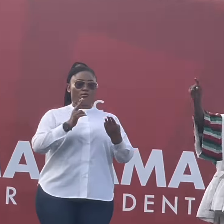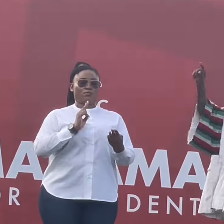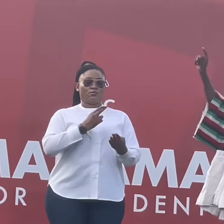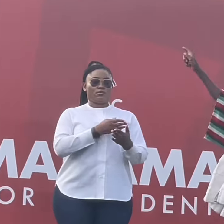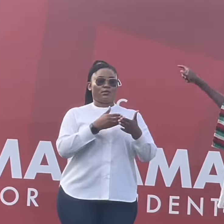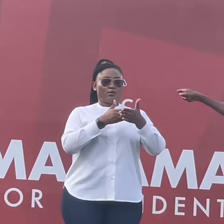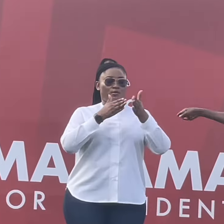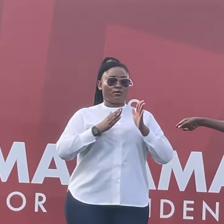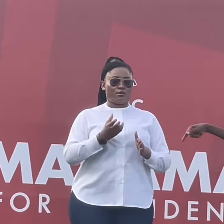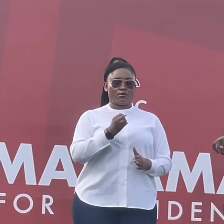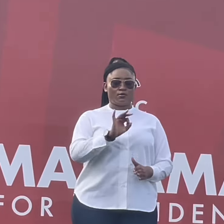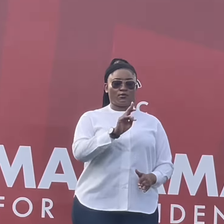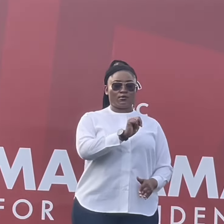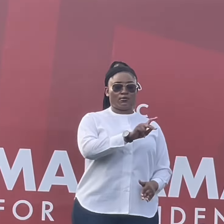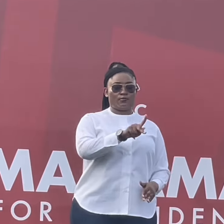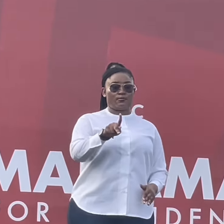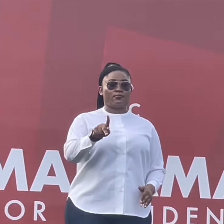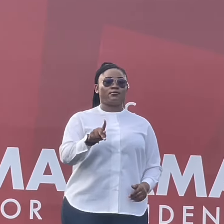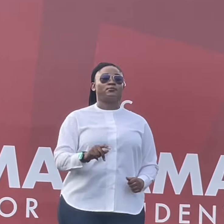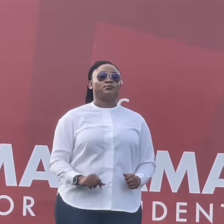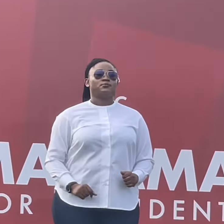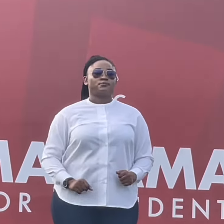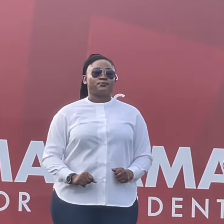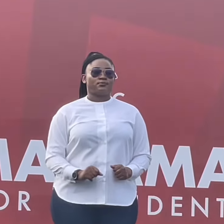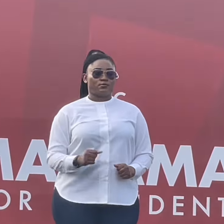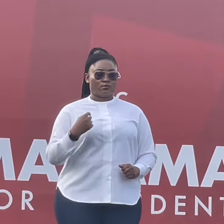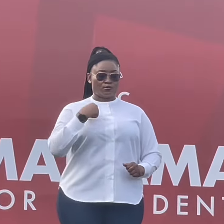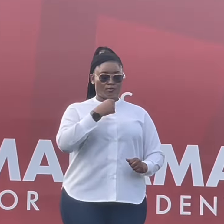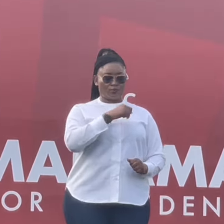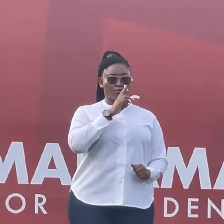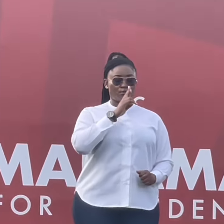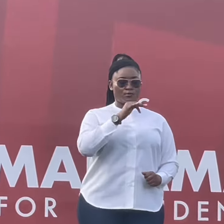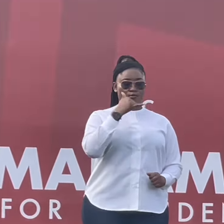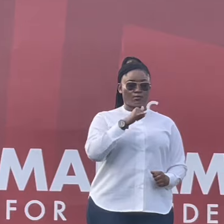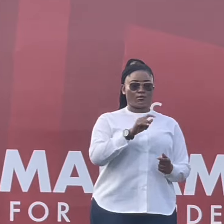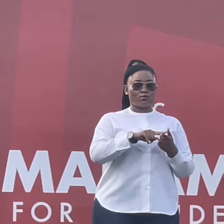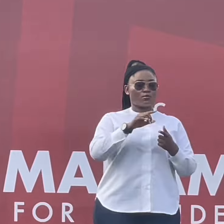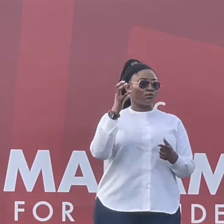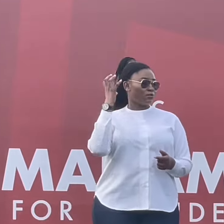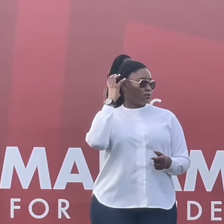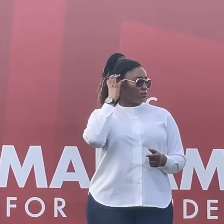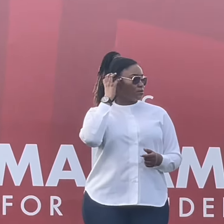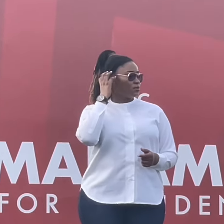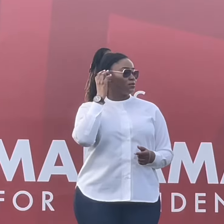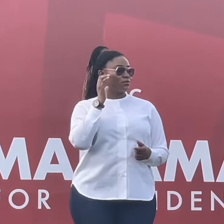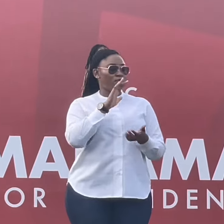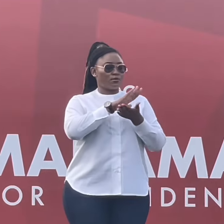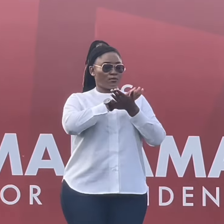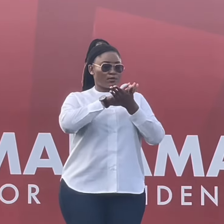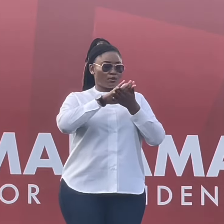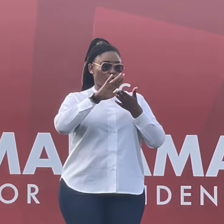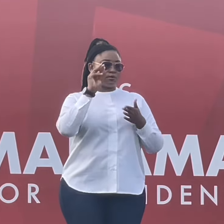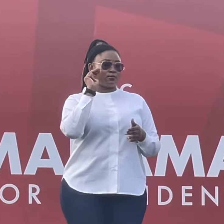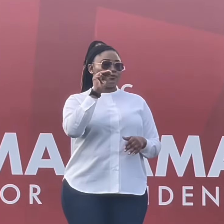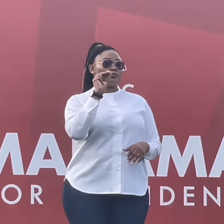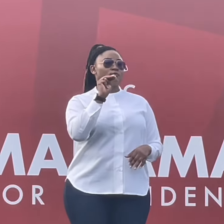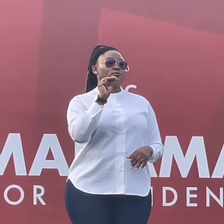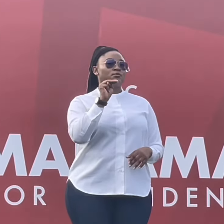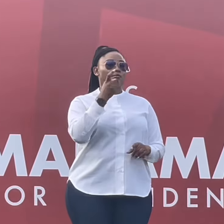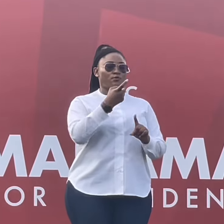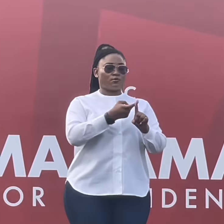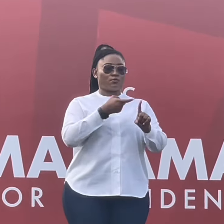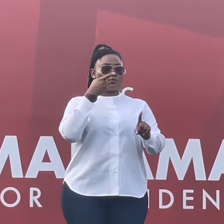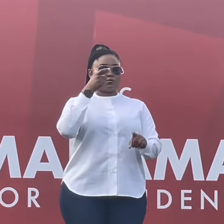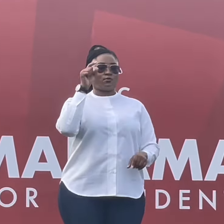the leader of the patriotic party, we are yet to hear a clear message